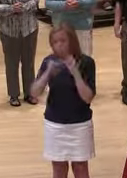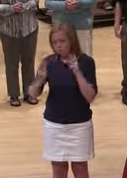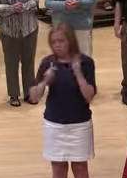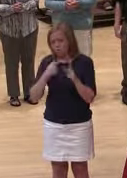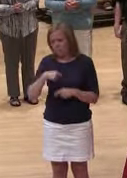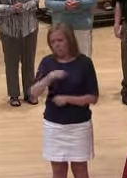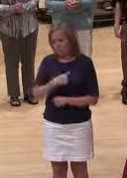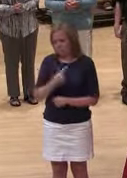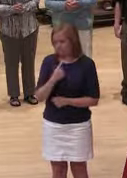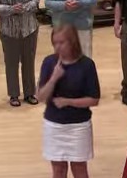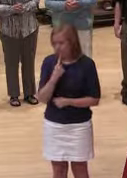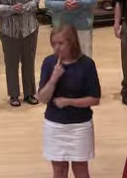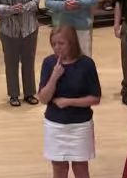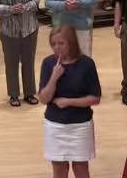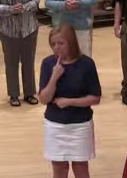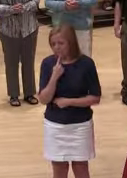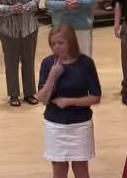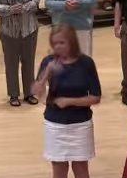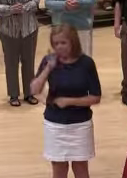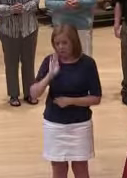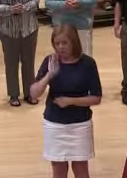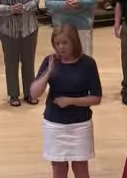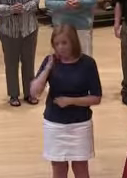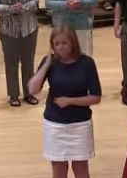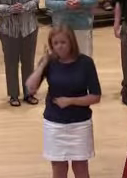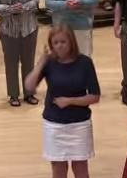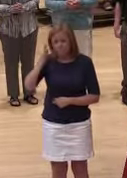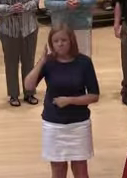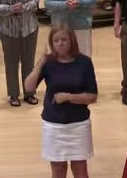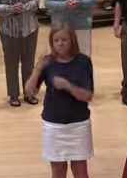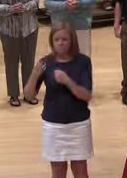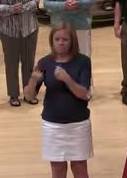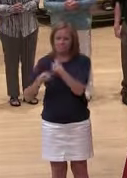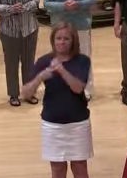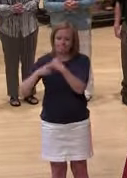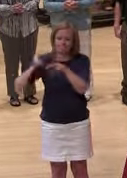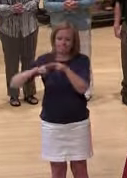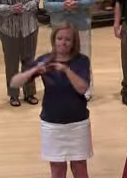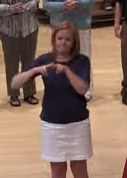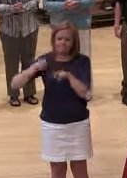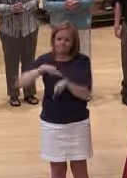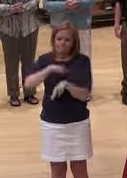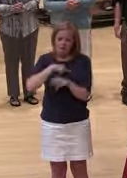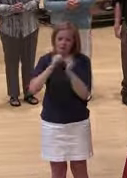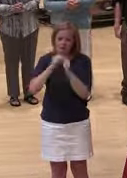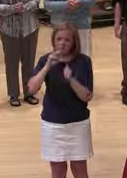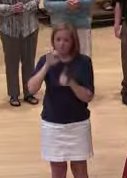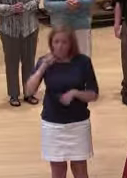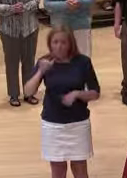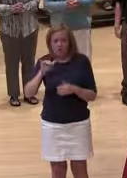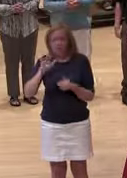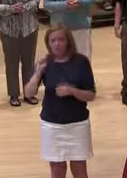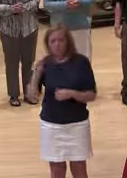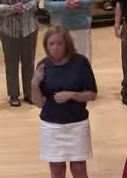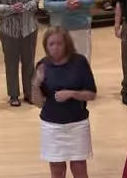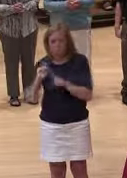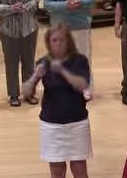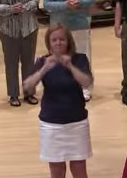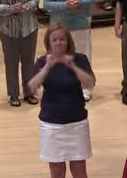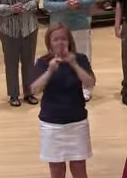we miss. And God, one day when we die, save us a place, along with Mary and Joseph and the prophets and all the people who have done your